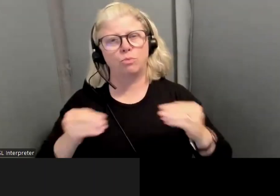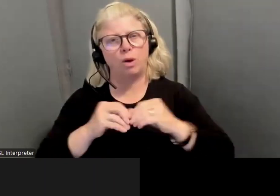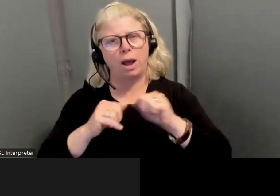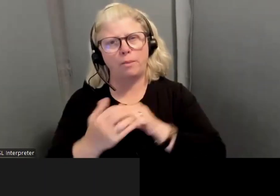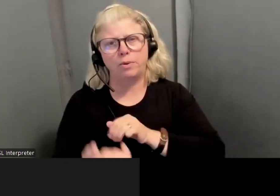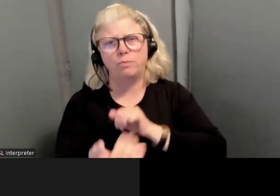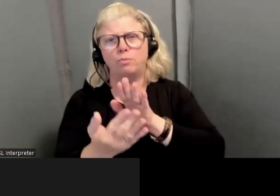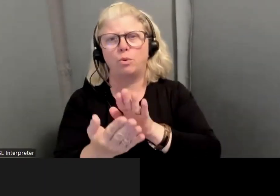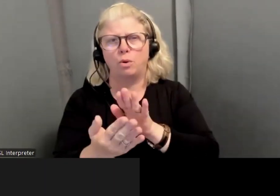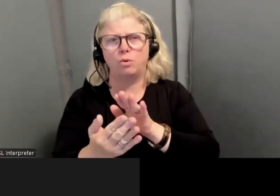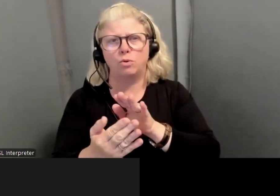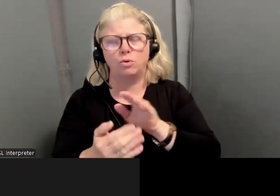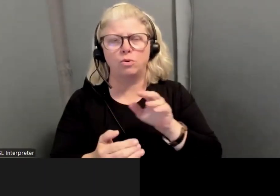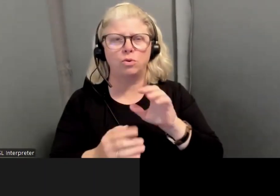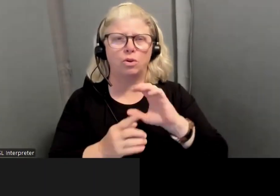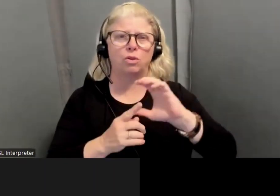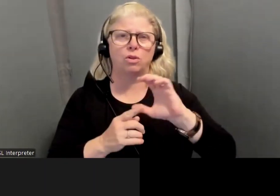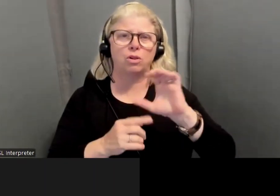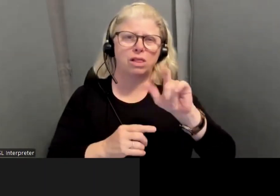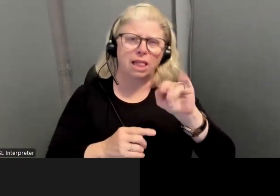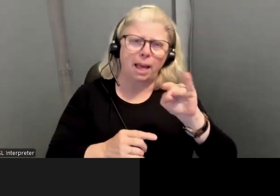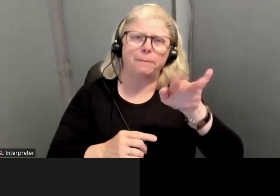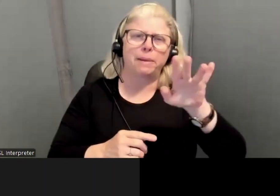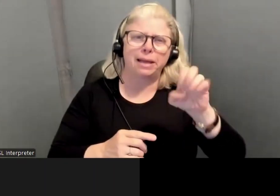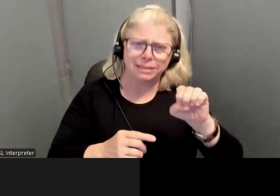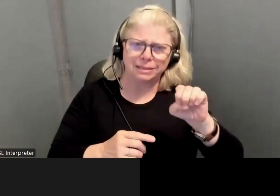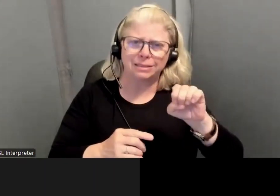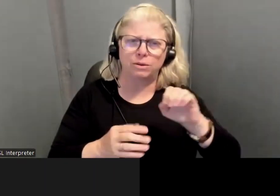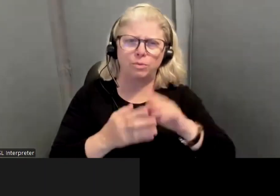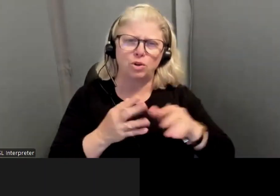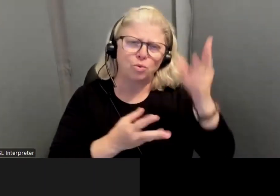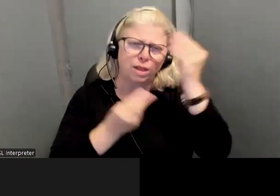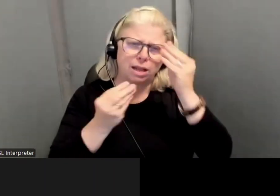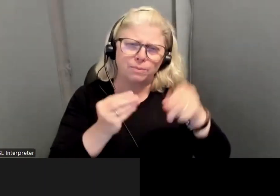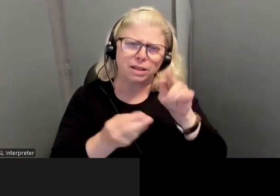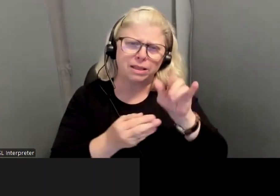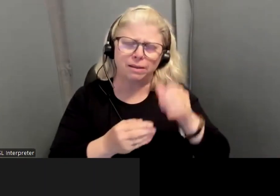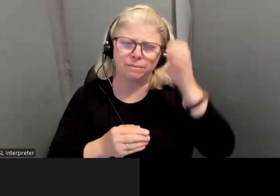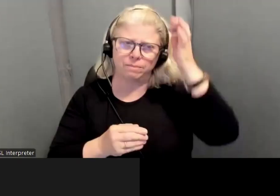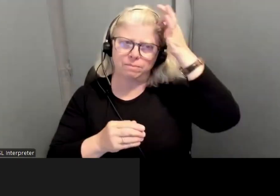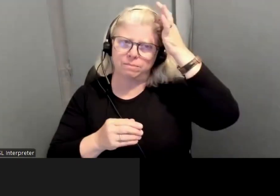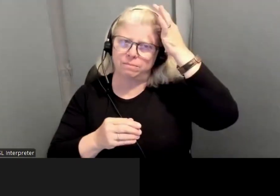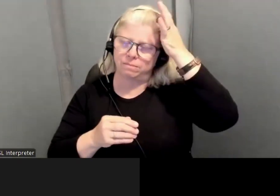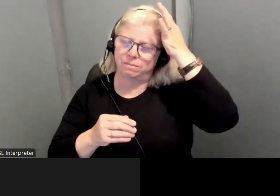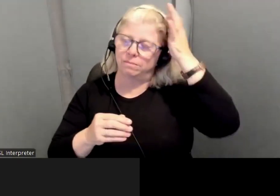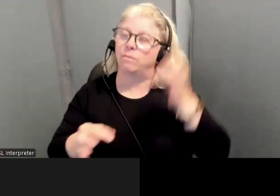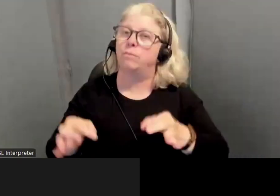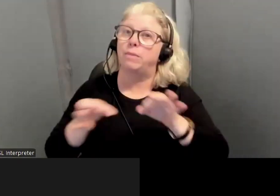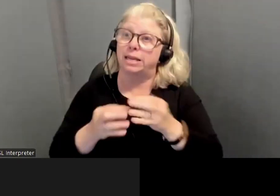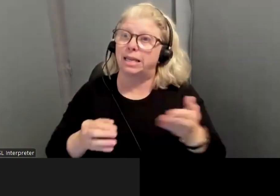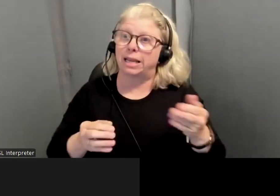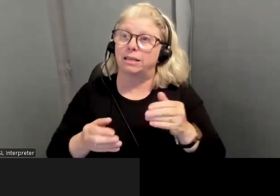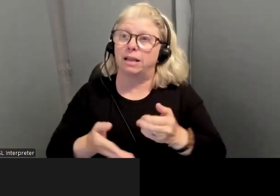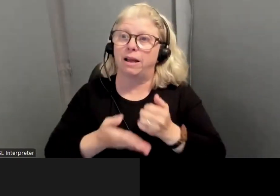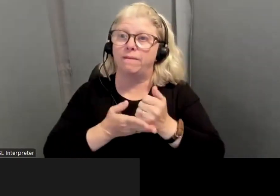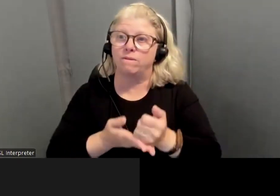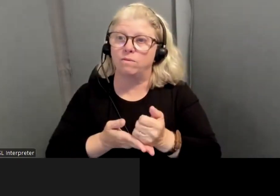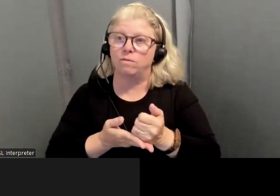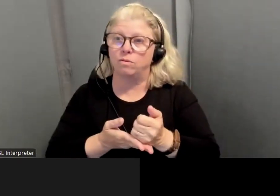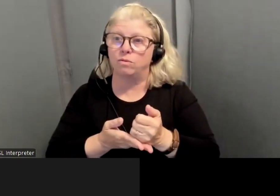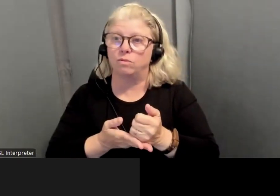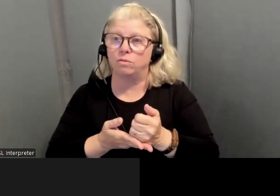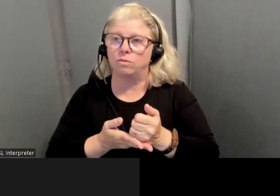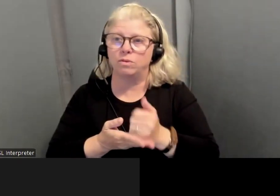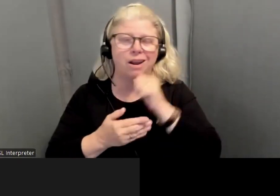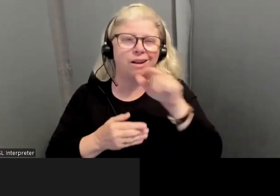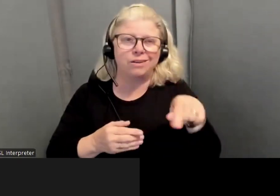this in a moral and ethical way? What are your thoughts on that? I think that the major thing that is helpful, not